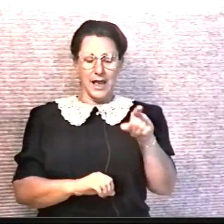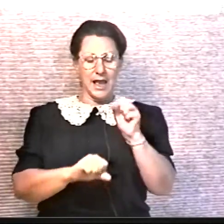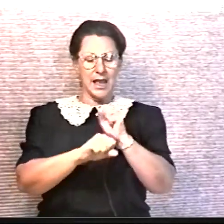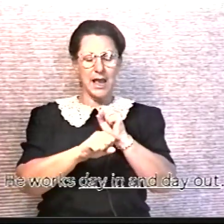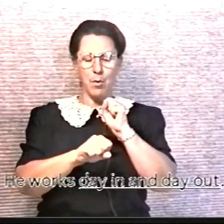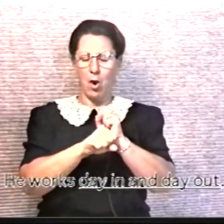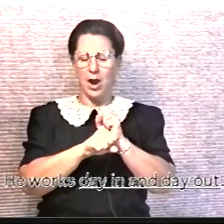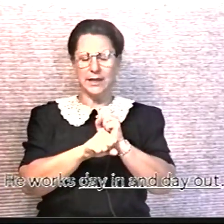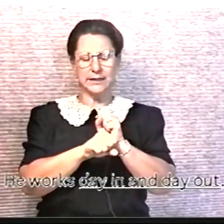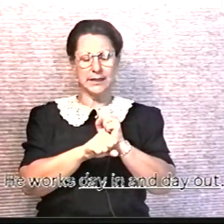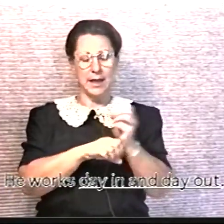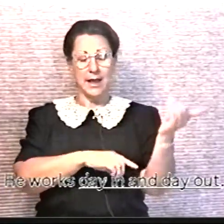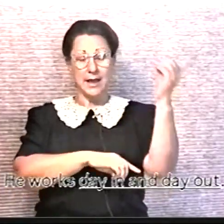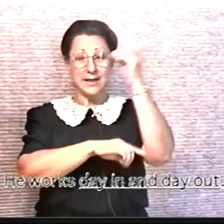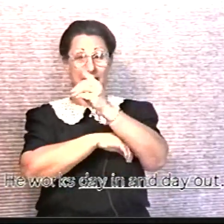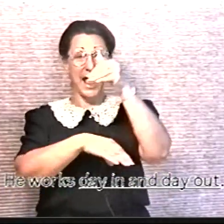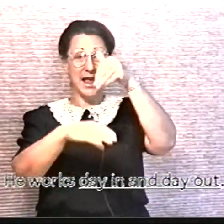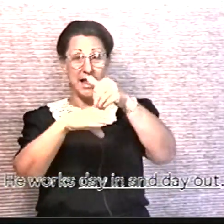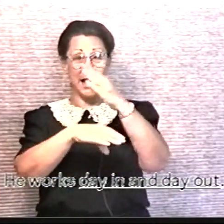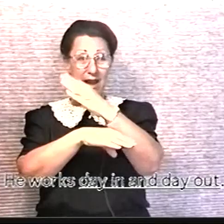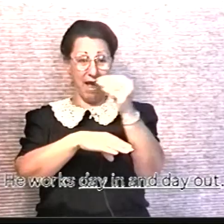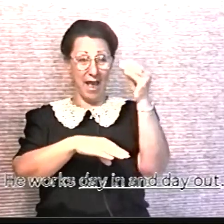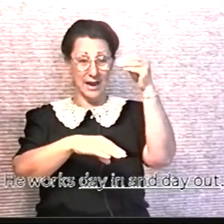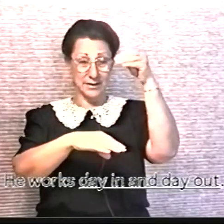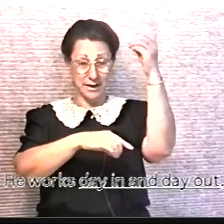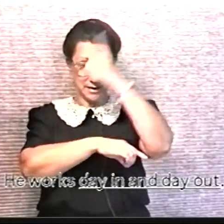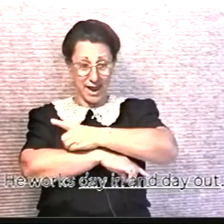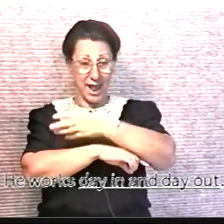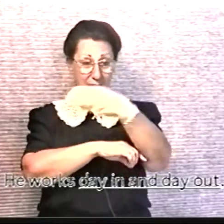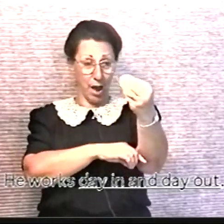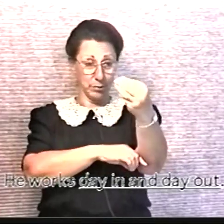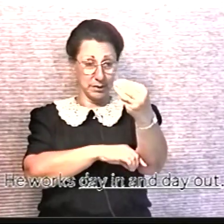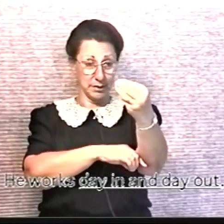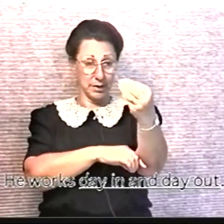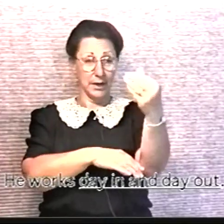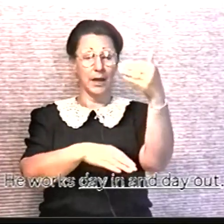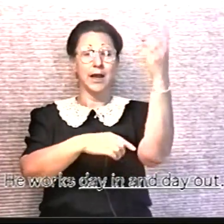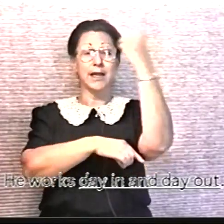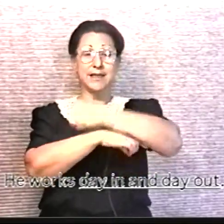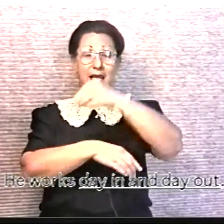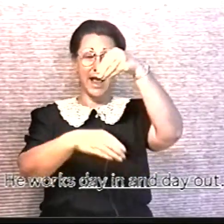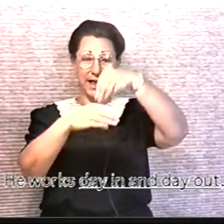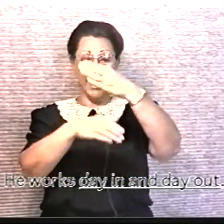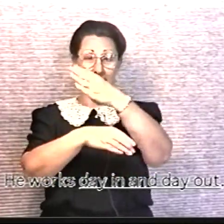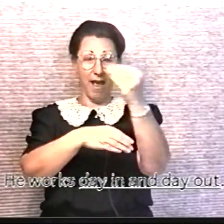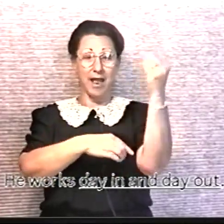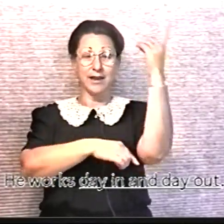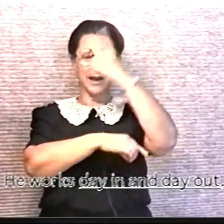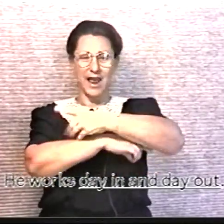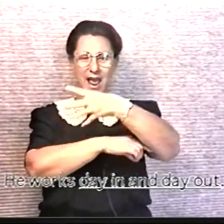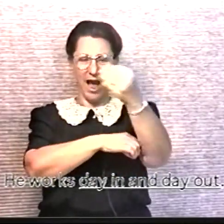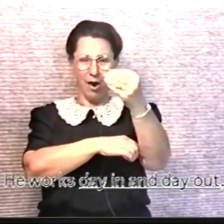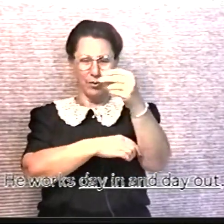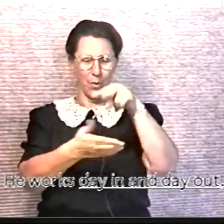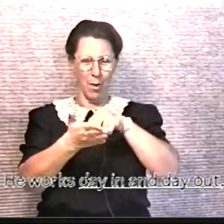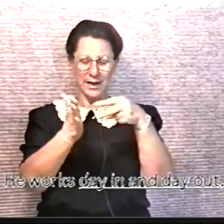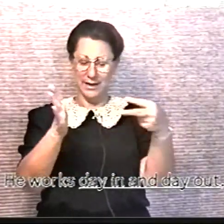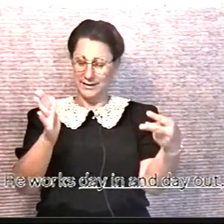He works day in and day out. Day in and day out. What does that